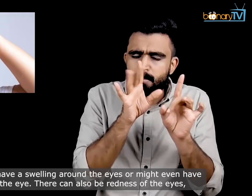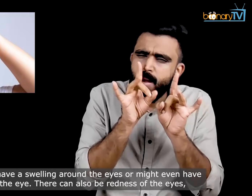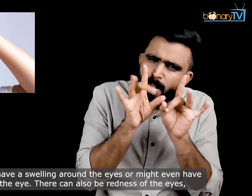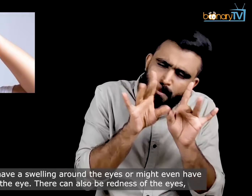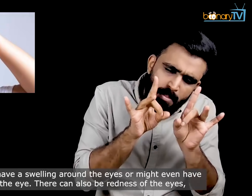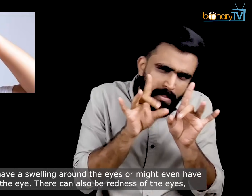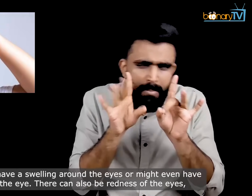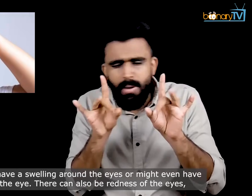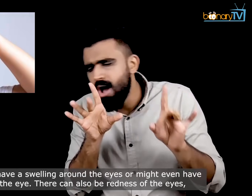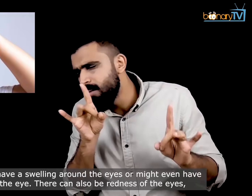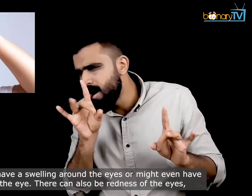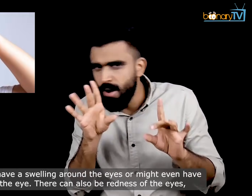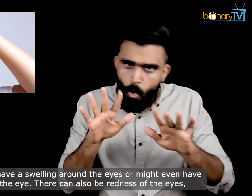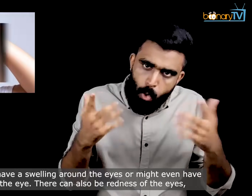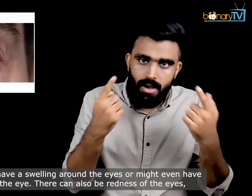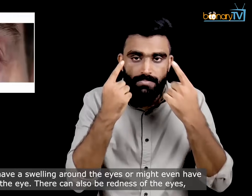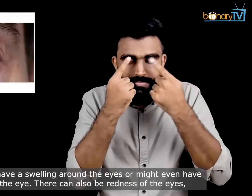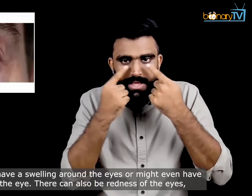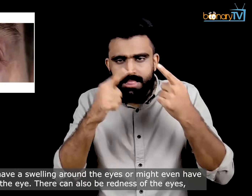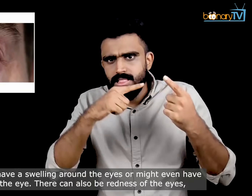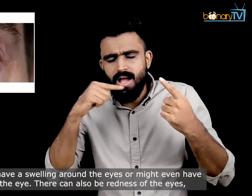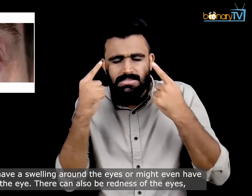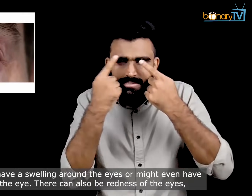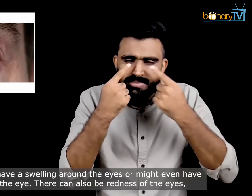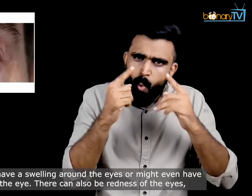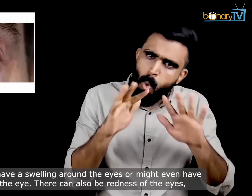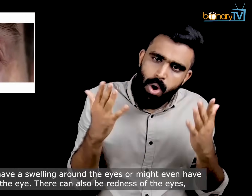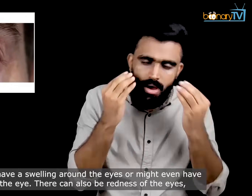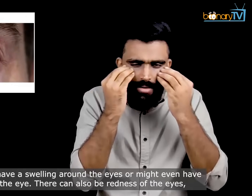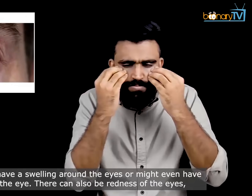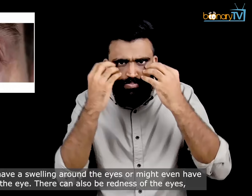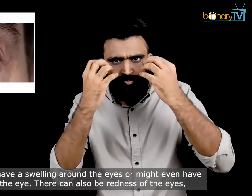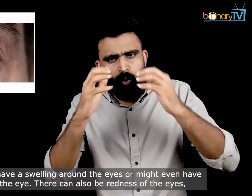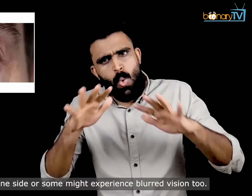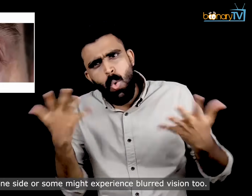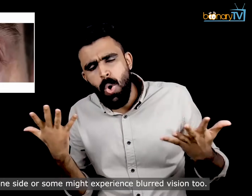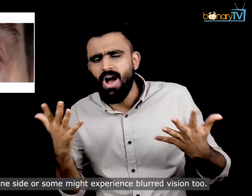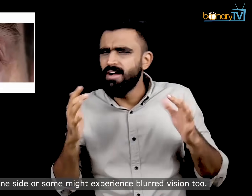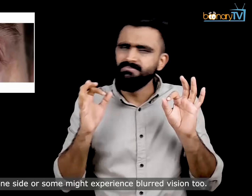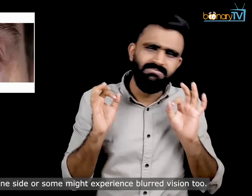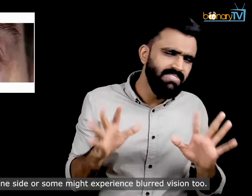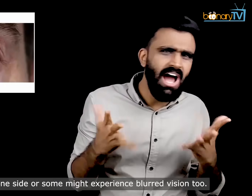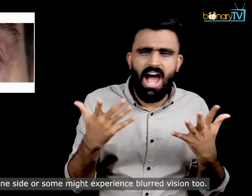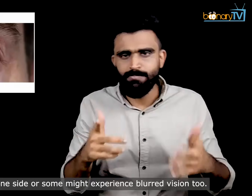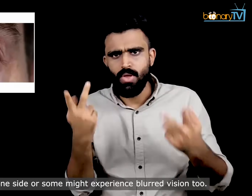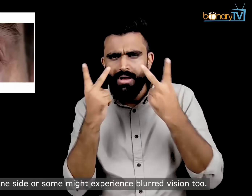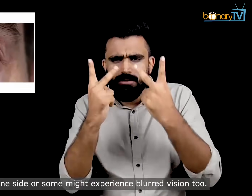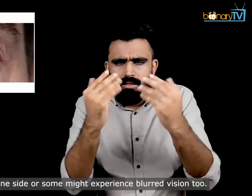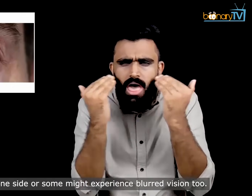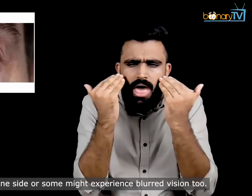have pain in the eye. There can also be redness of the eyes, swelling on one side or some